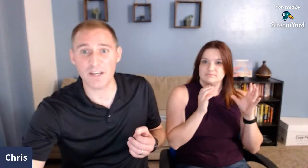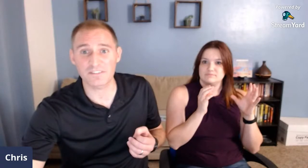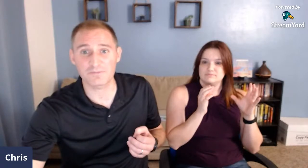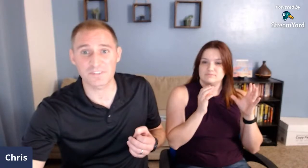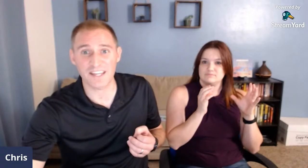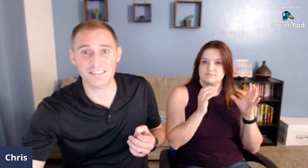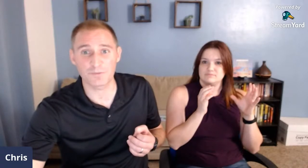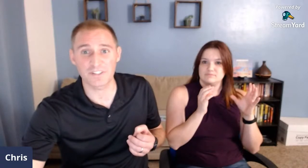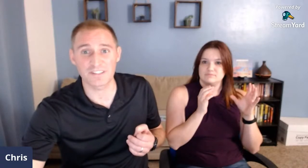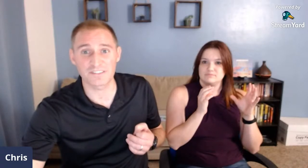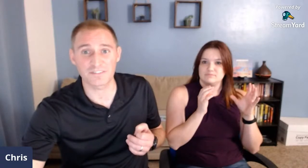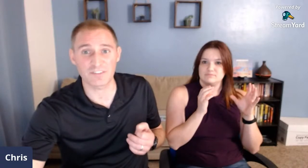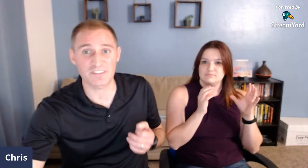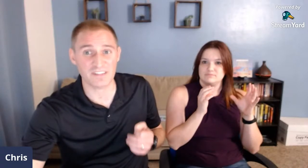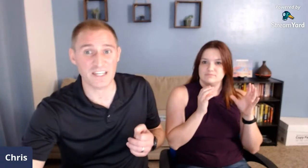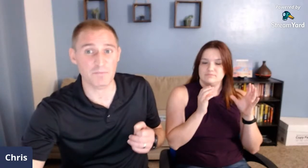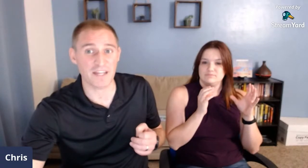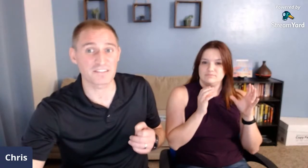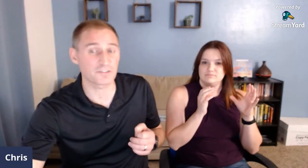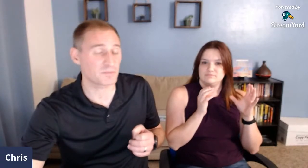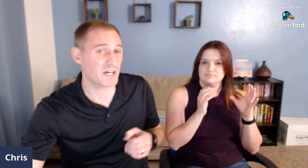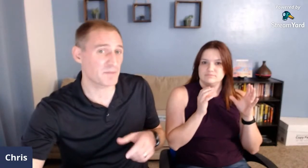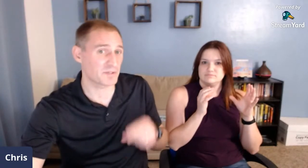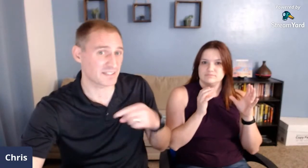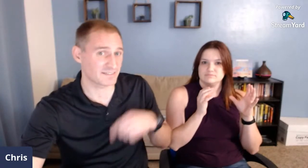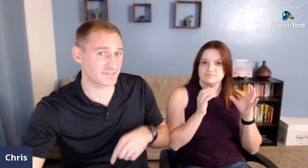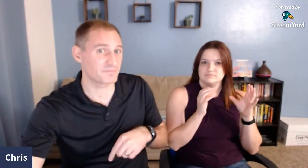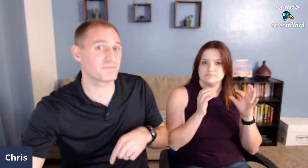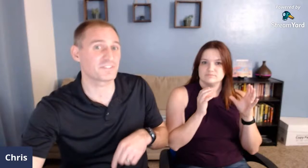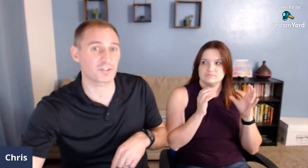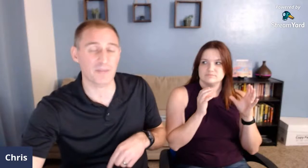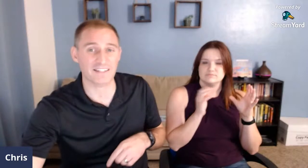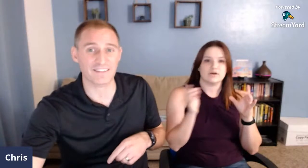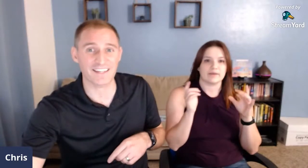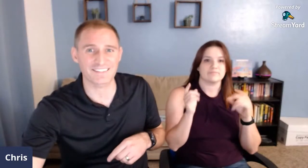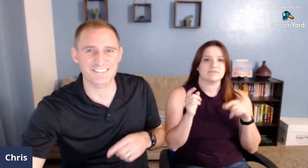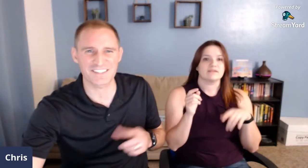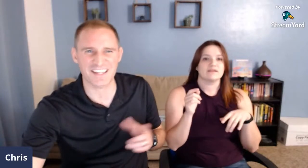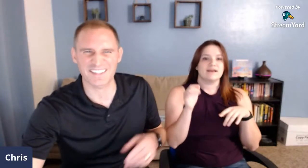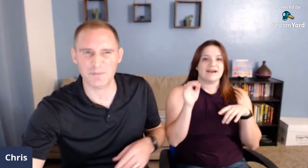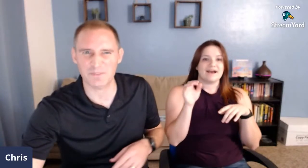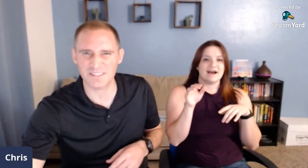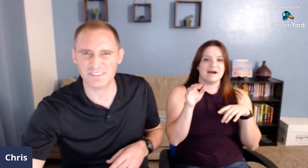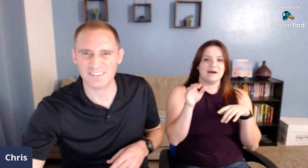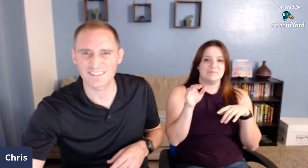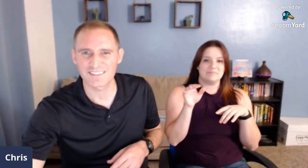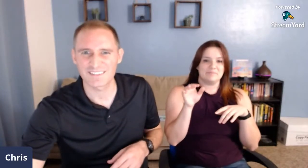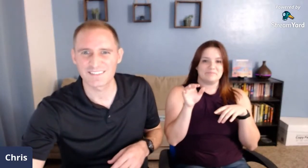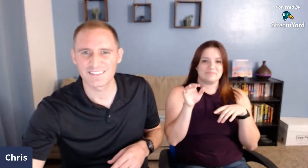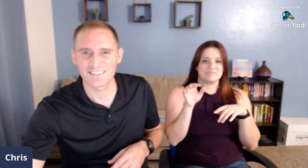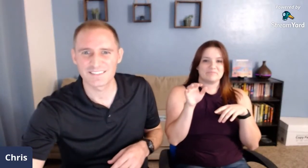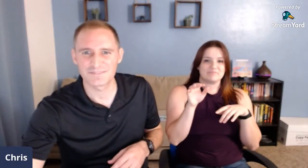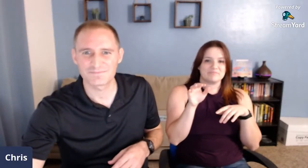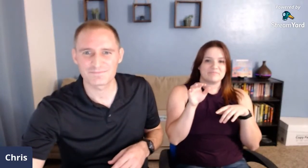Lydia Mounts was asking what is your favorite sign. Mine is Soda Pop, but we can circle back to that 'cause she's asked that a couple